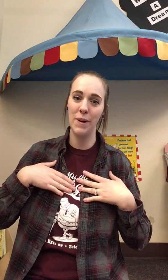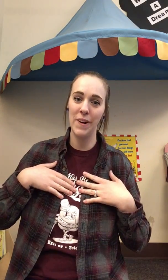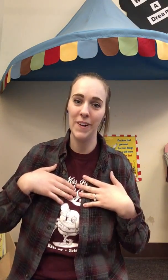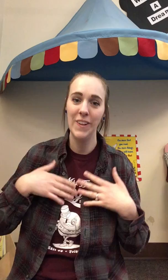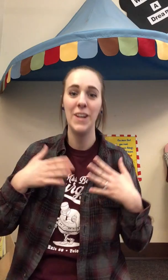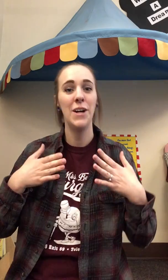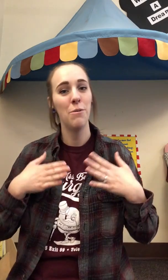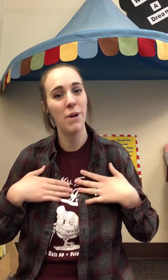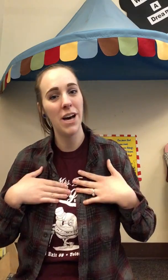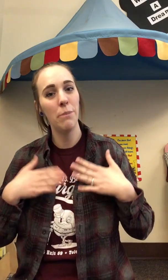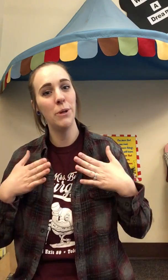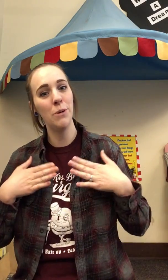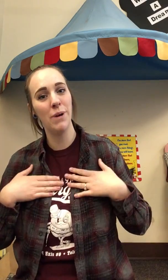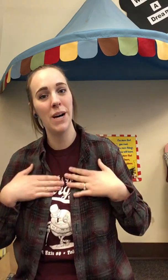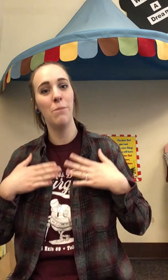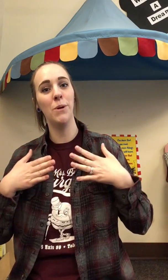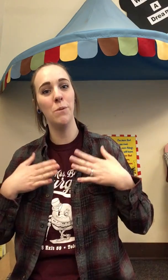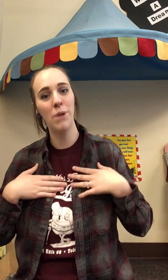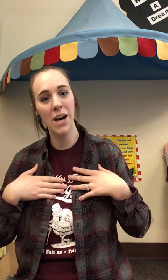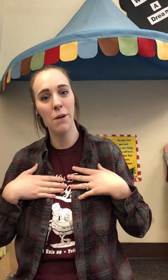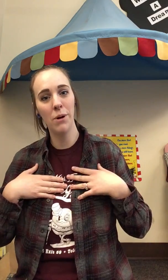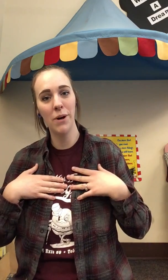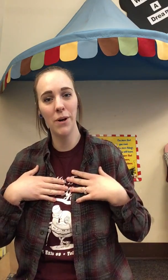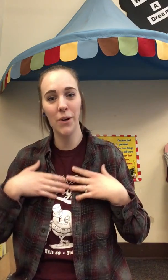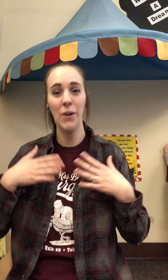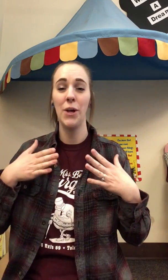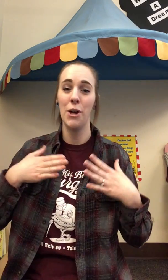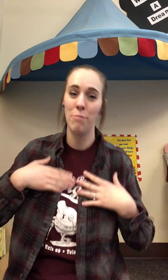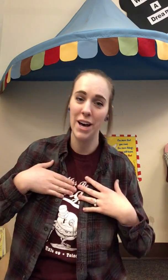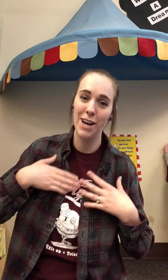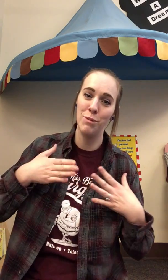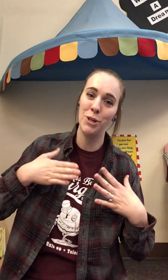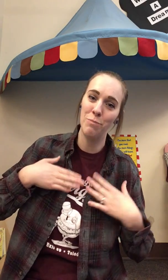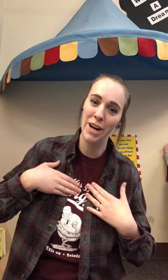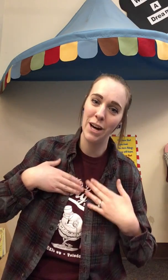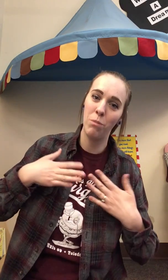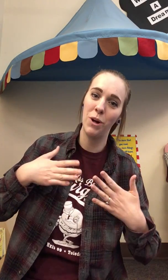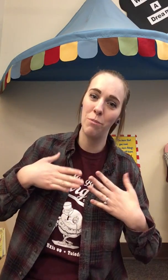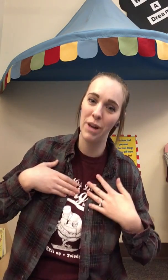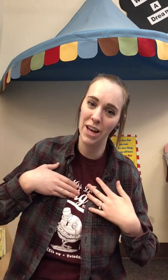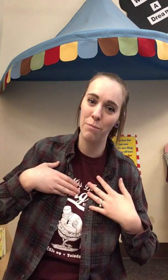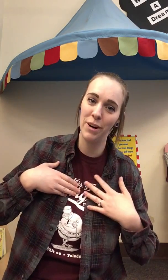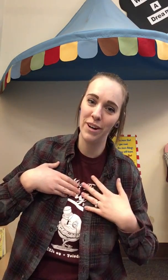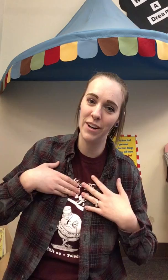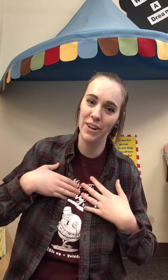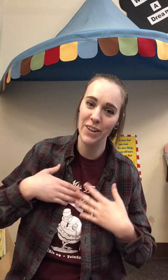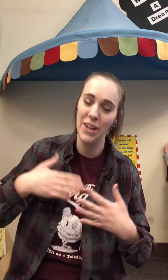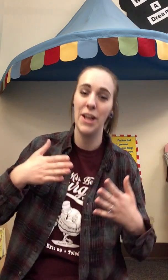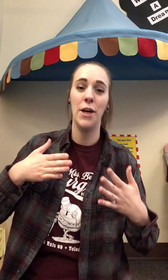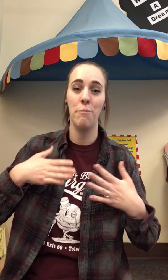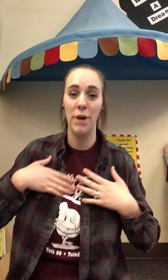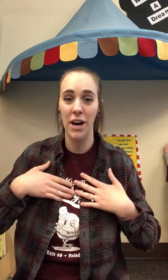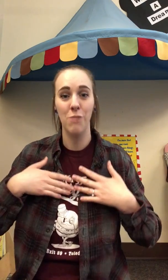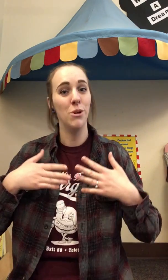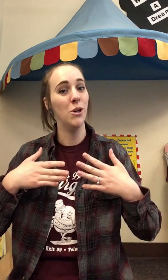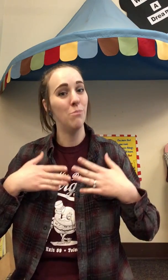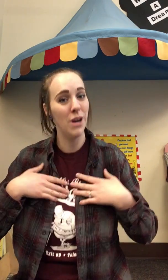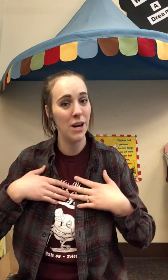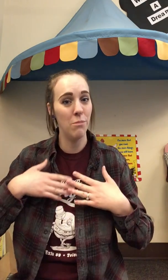bubble. Bubble, bubble, bubble. Bubble, bubble, bubble. Bubble,